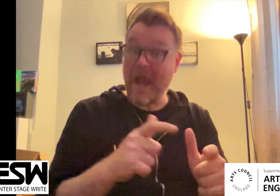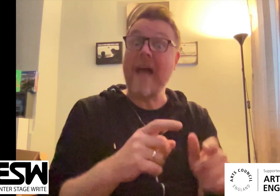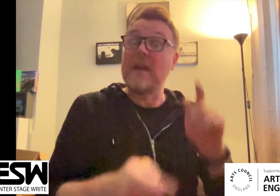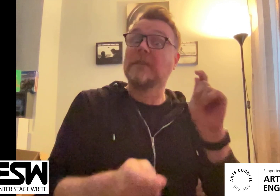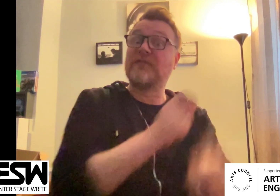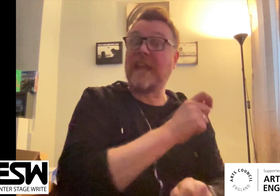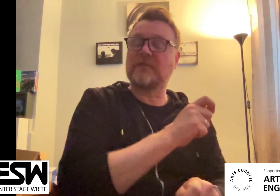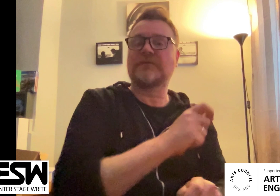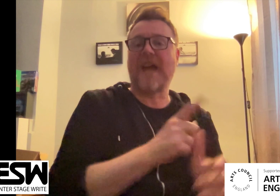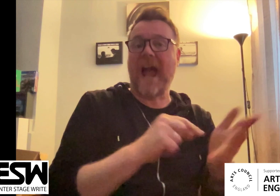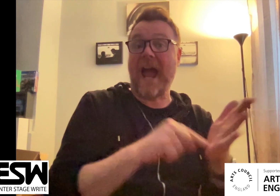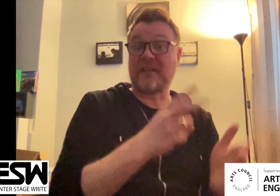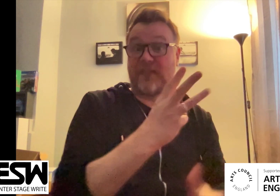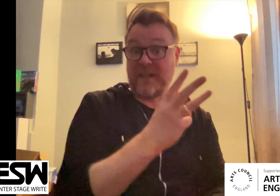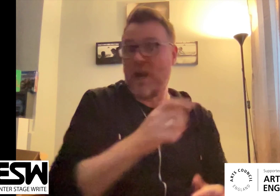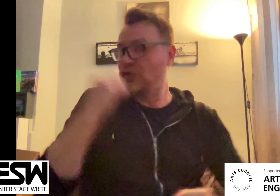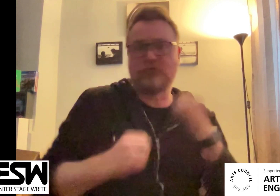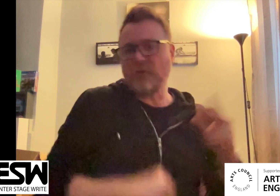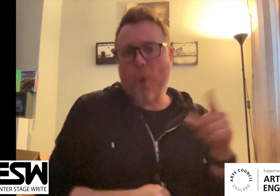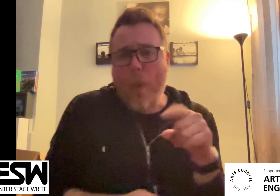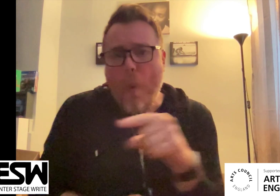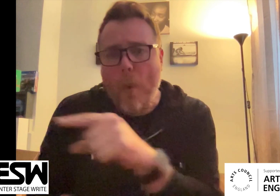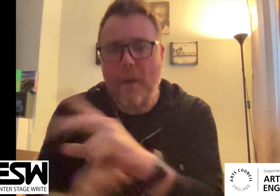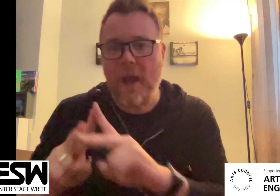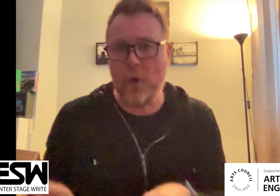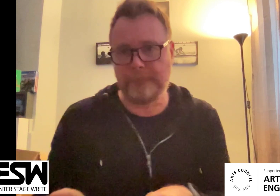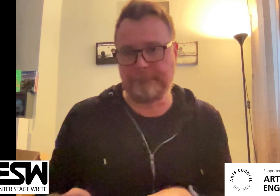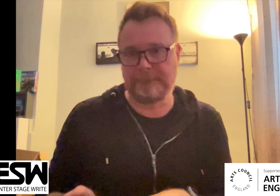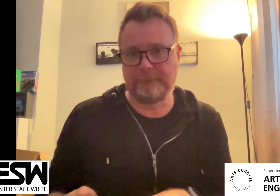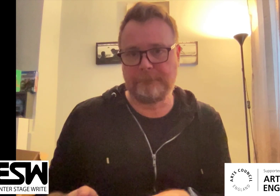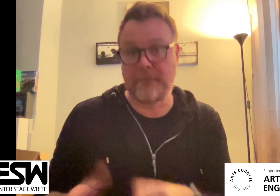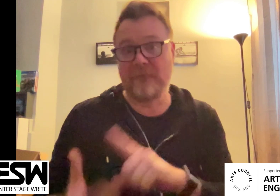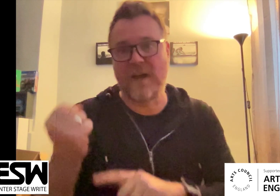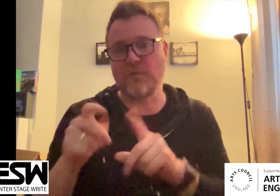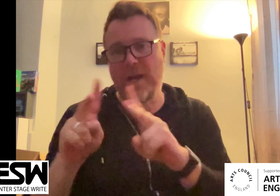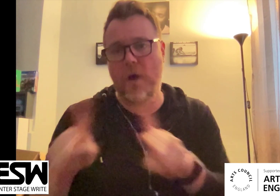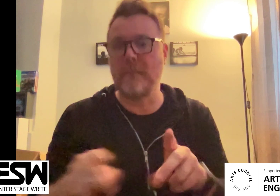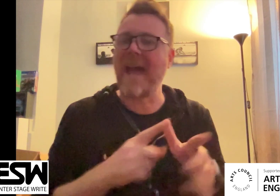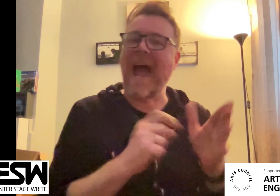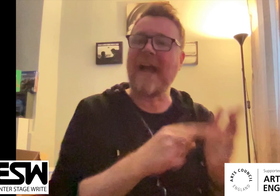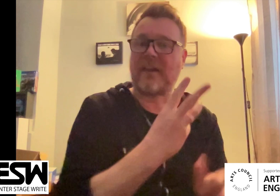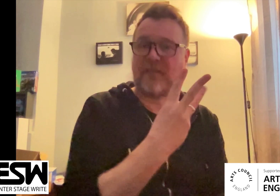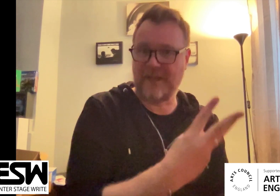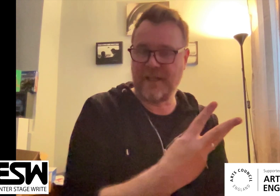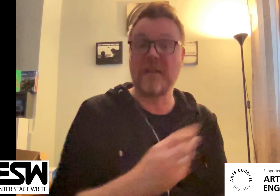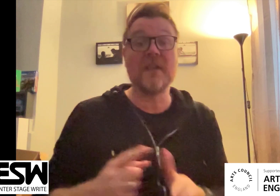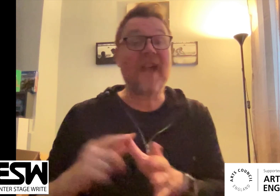2. And then everything changes in Act 3 when she runs back home and she finds her way home. That's Act 3.